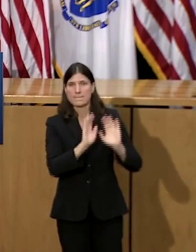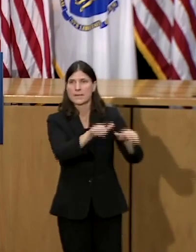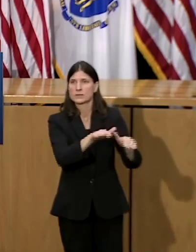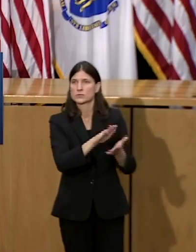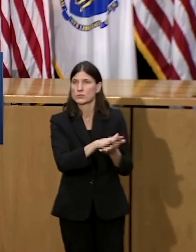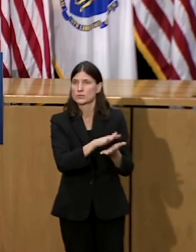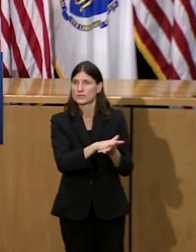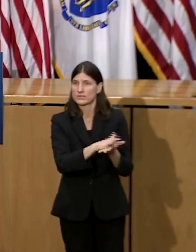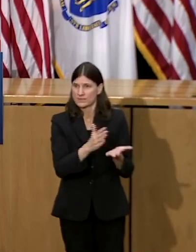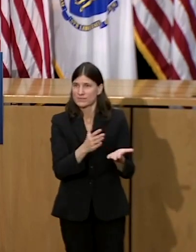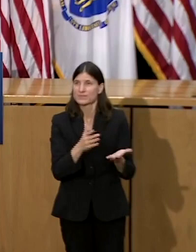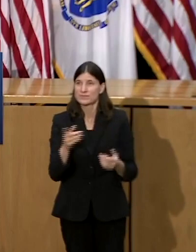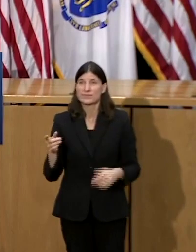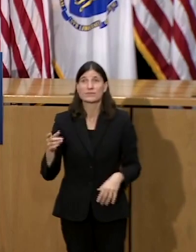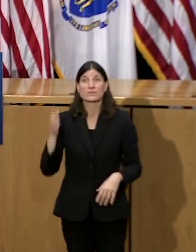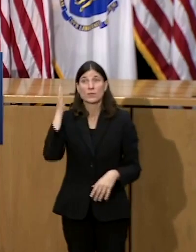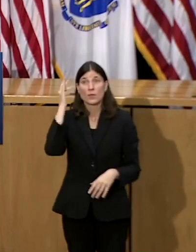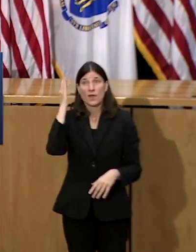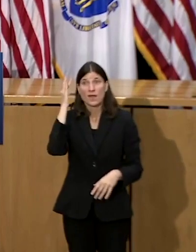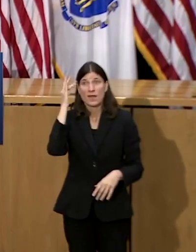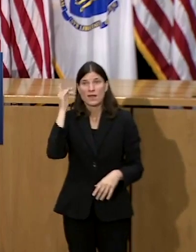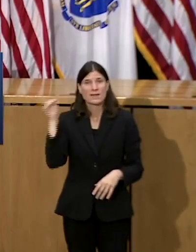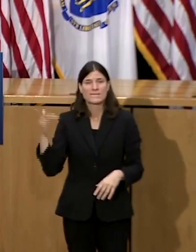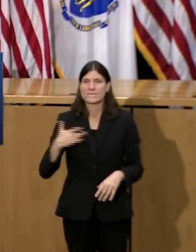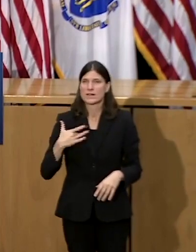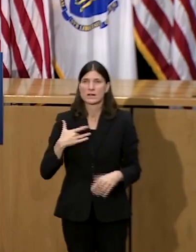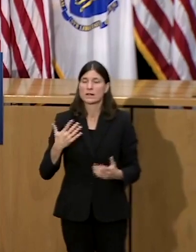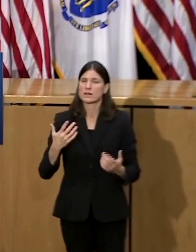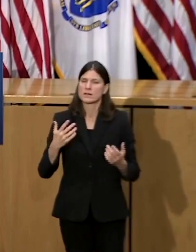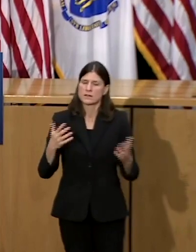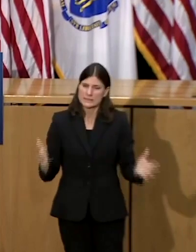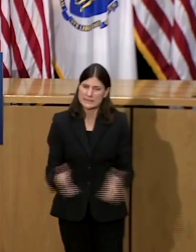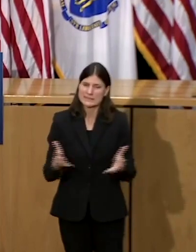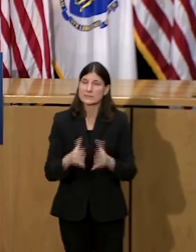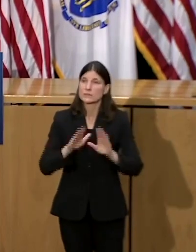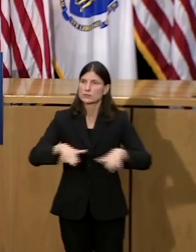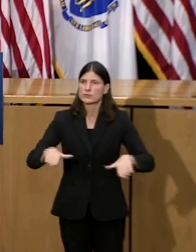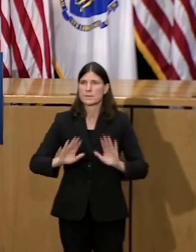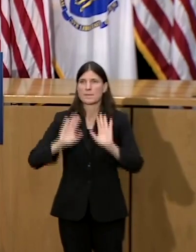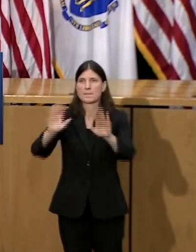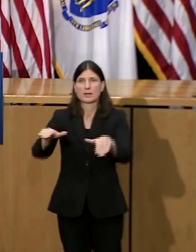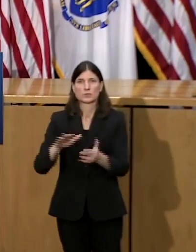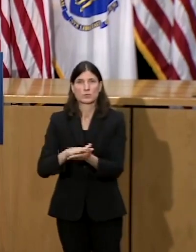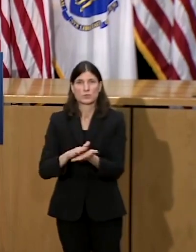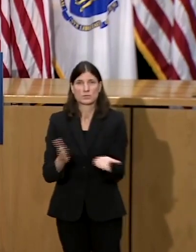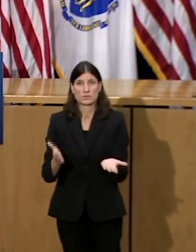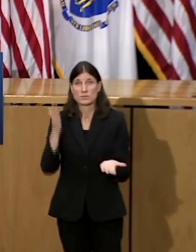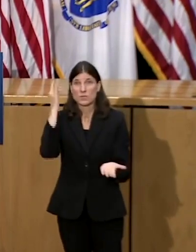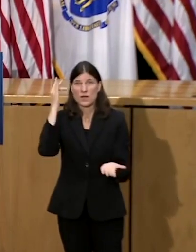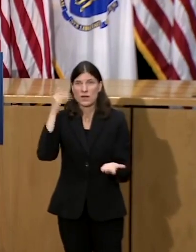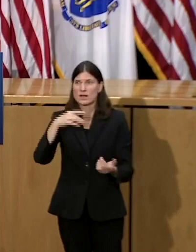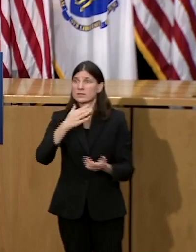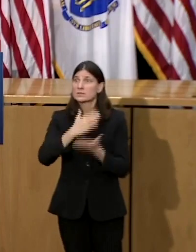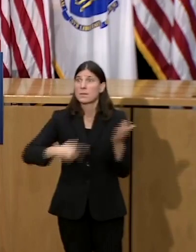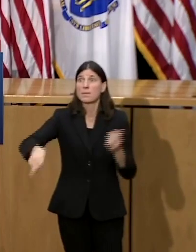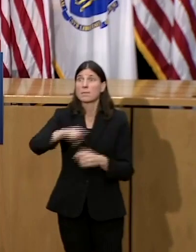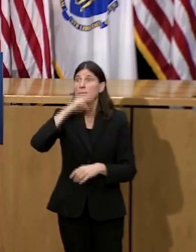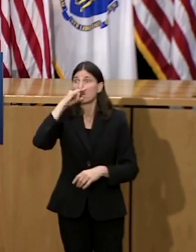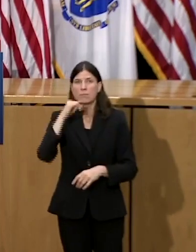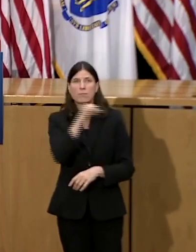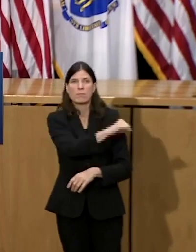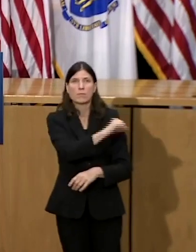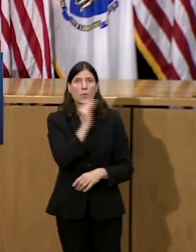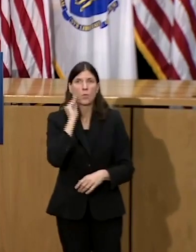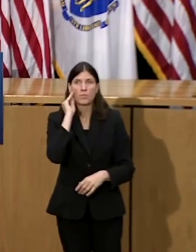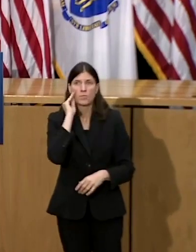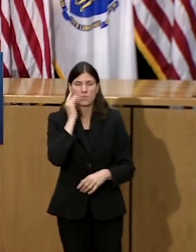Children separated from their teachers who care deeply about them have also been through a lot. And teachers and school administrators have been doing their